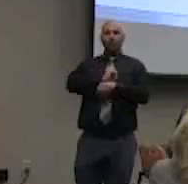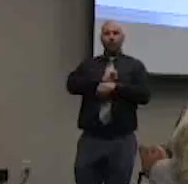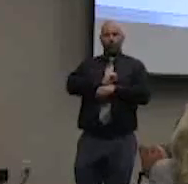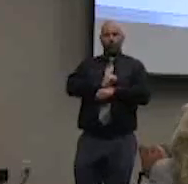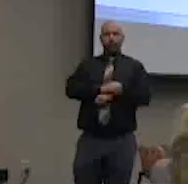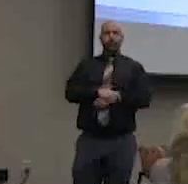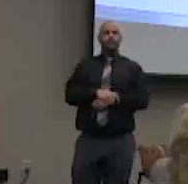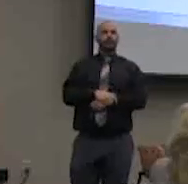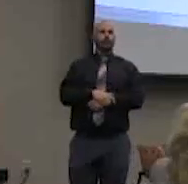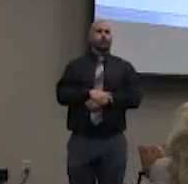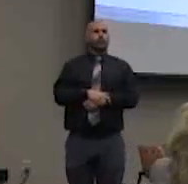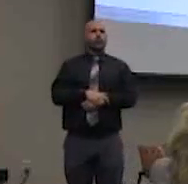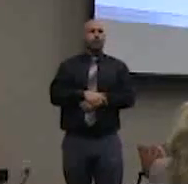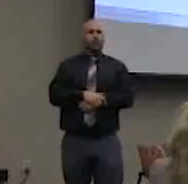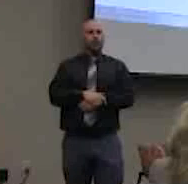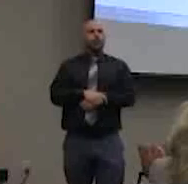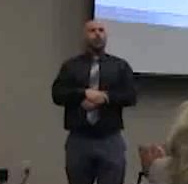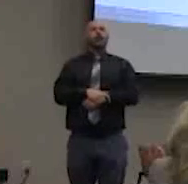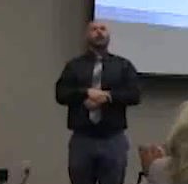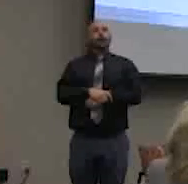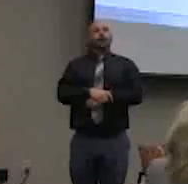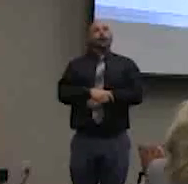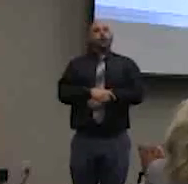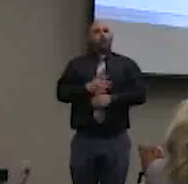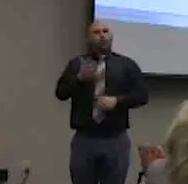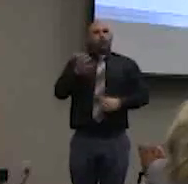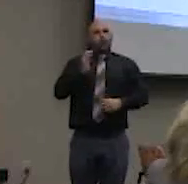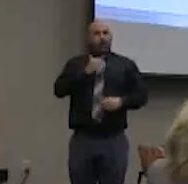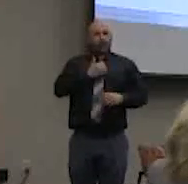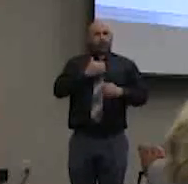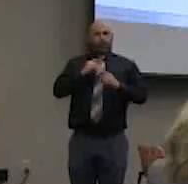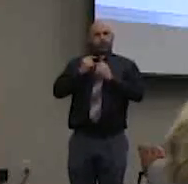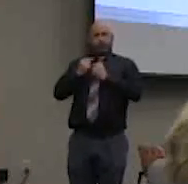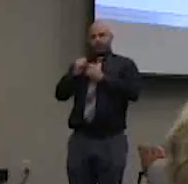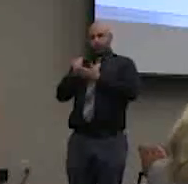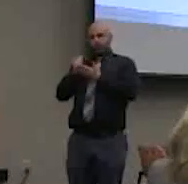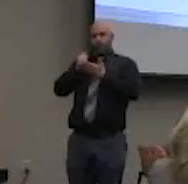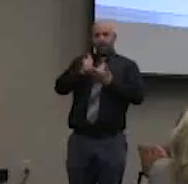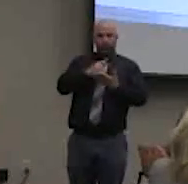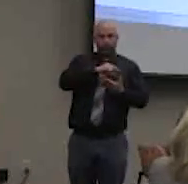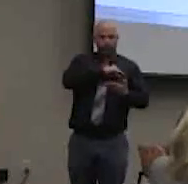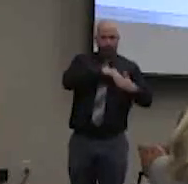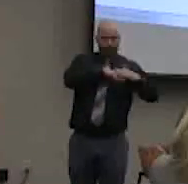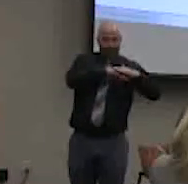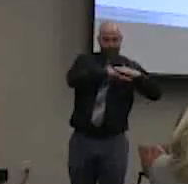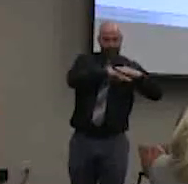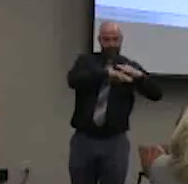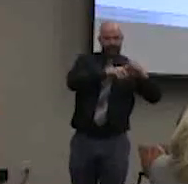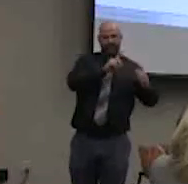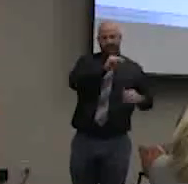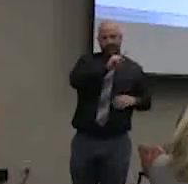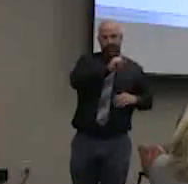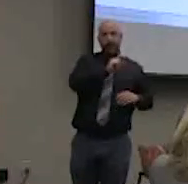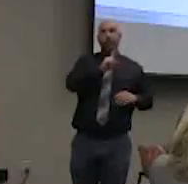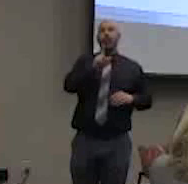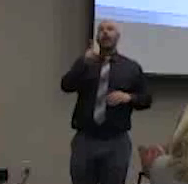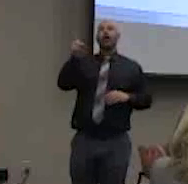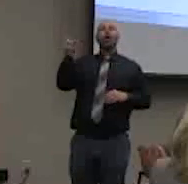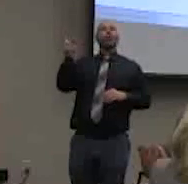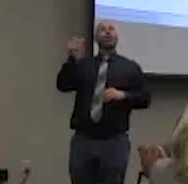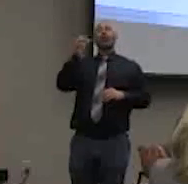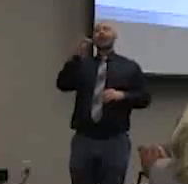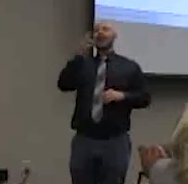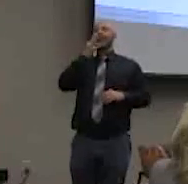you know, our team can certainly help on the quality access data side of things, but there are specific expertises that these groups need to